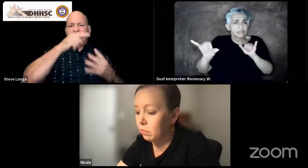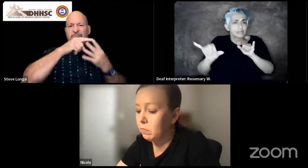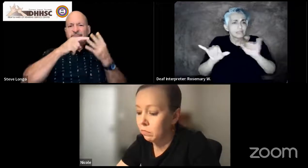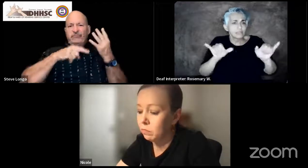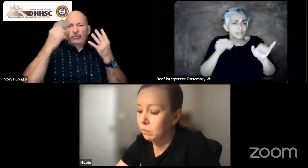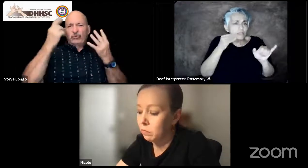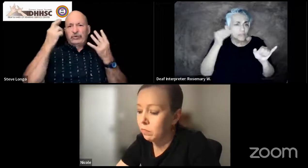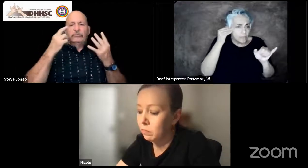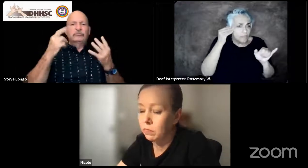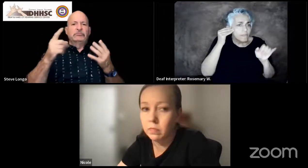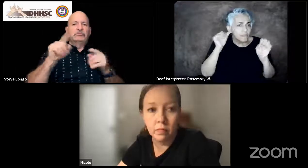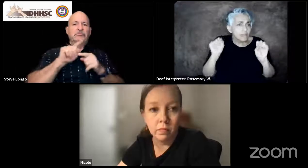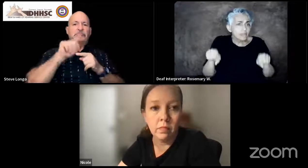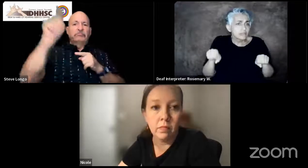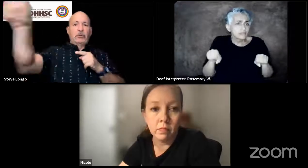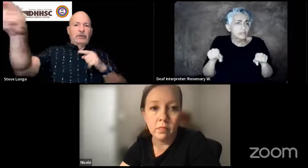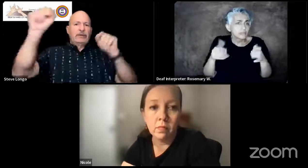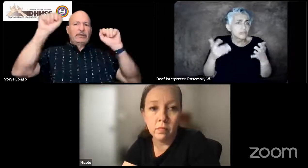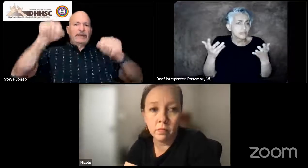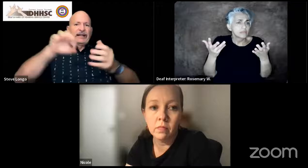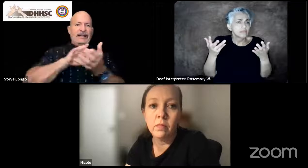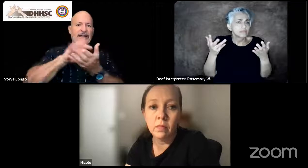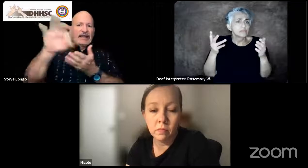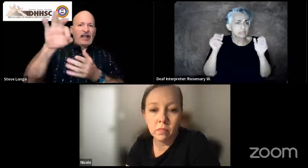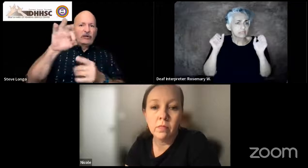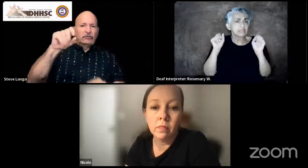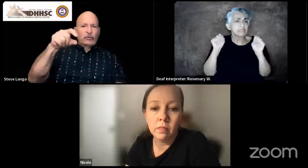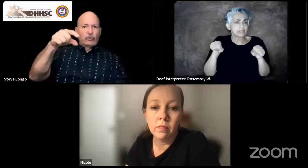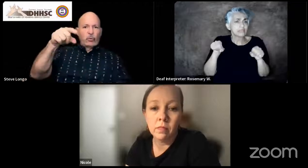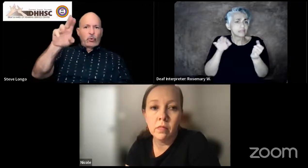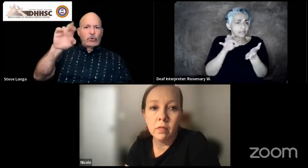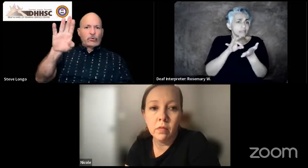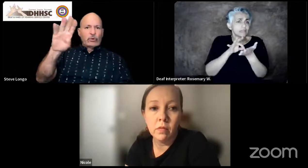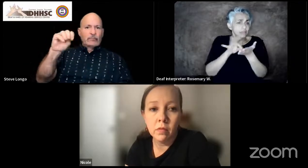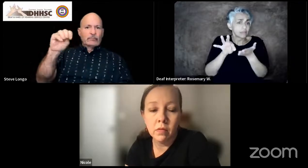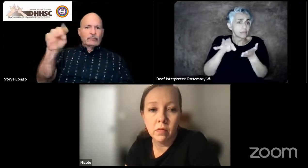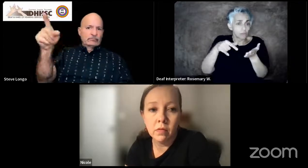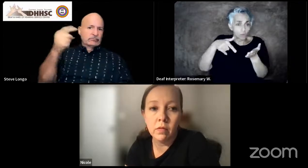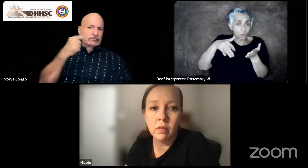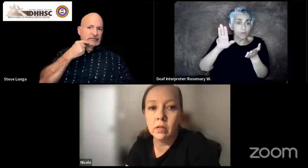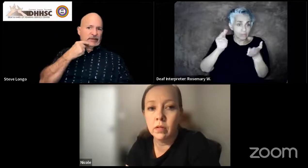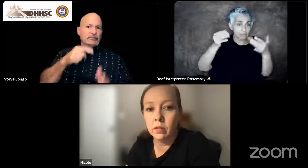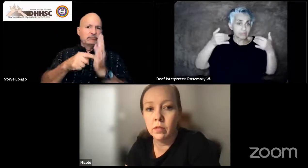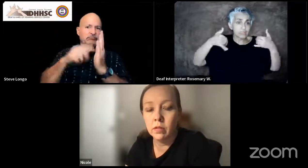with COVID-19, and it may be safe for them to be at home. So those things